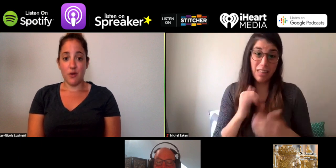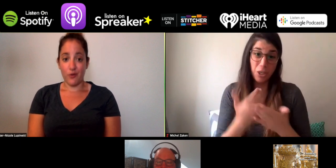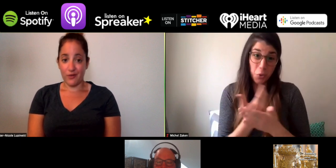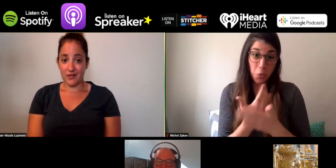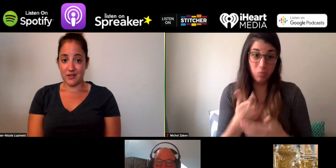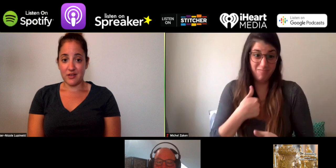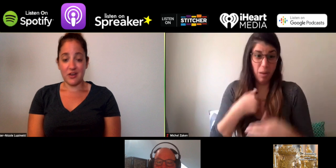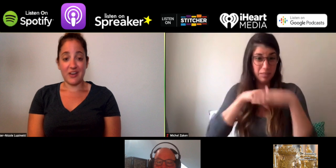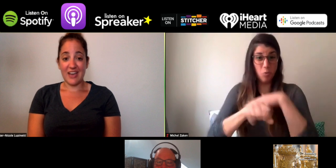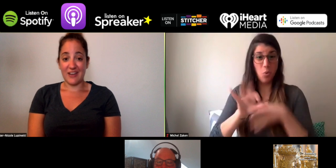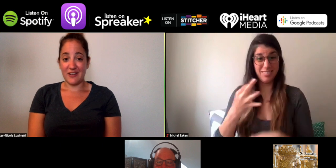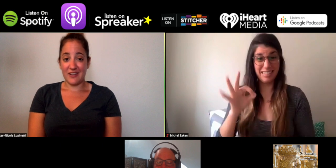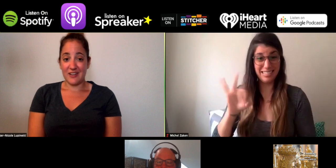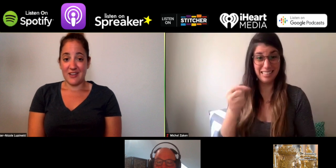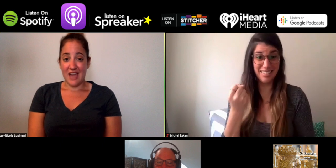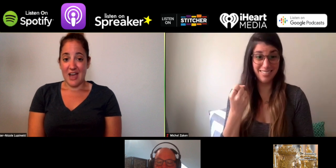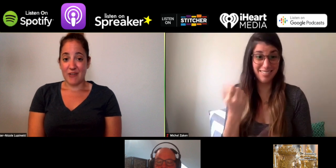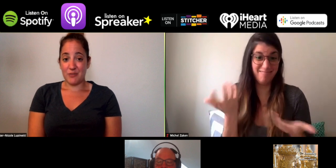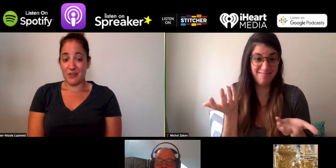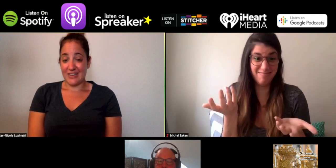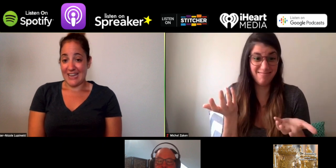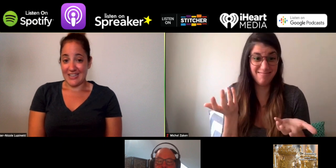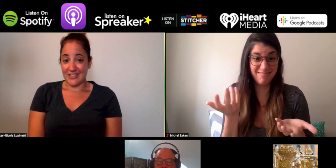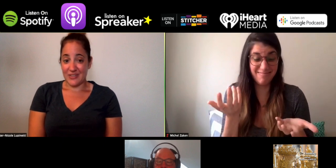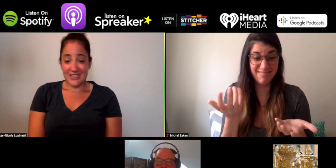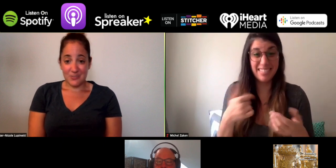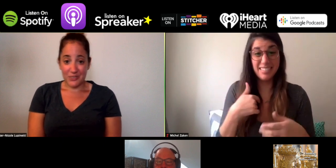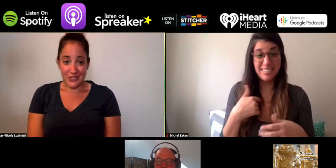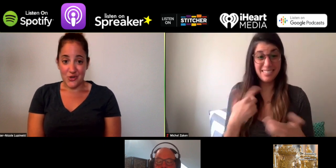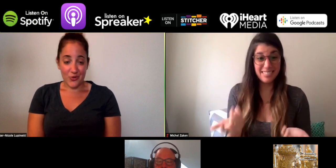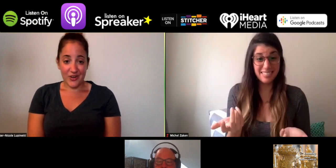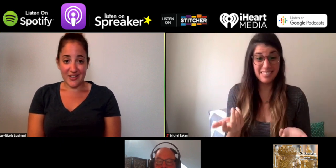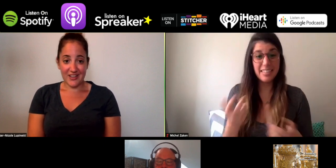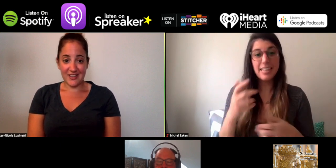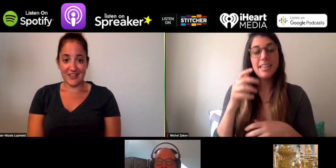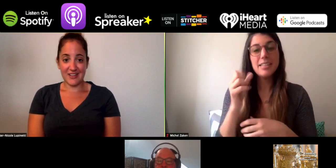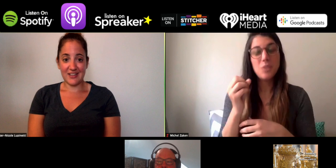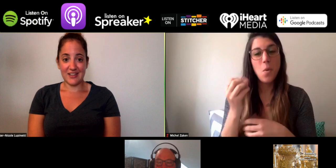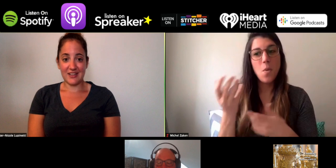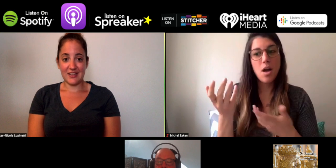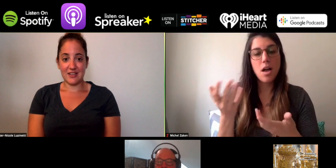So, again, I was born in the 90s, so that's really new.